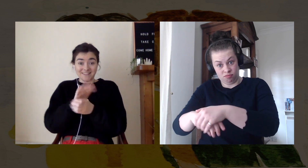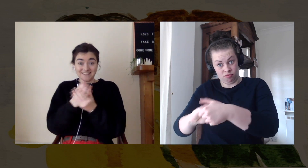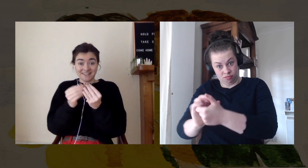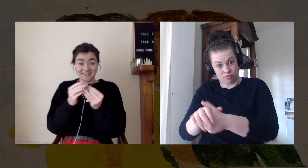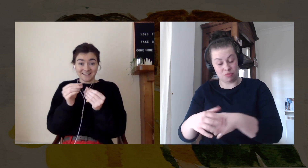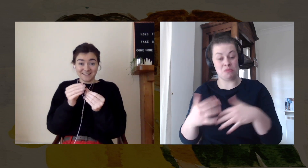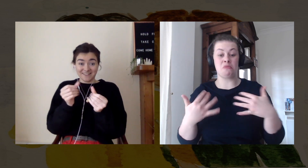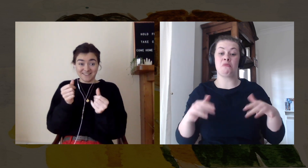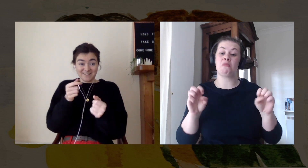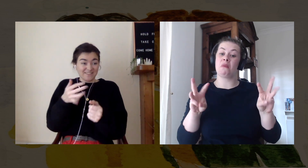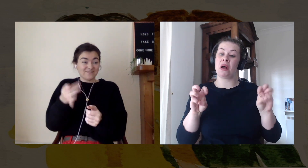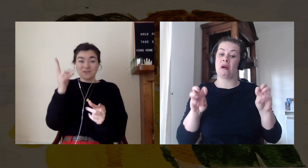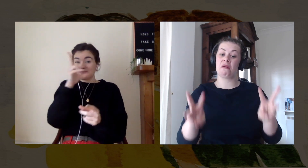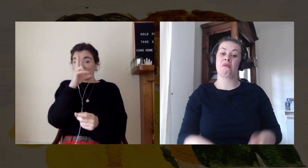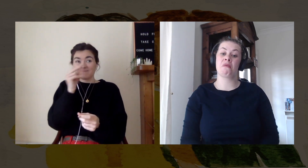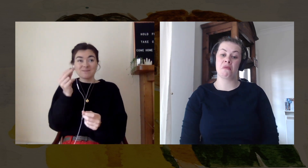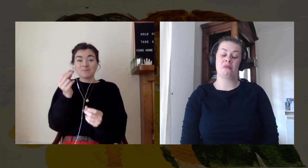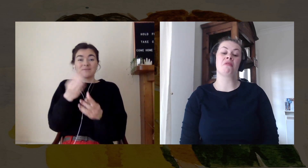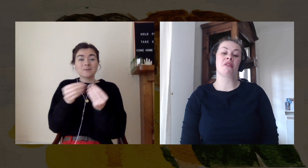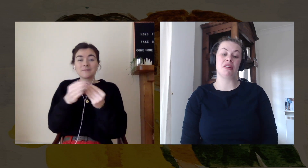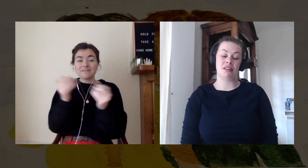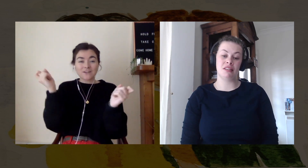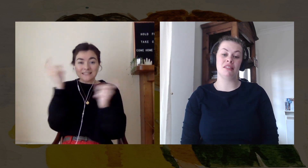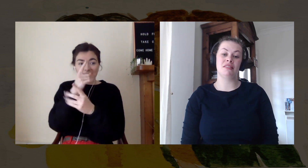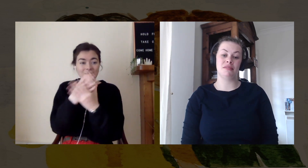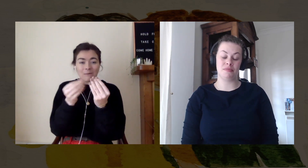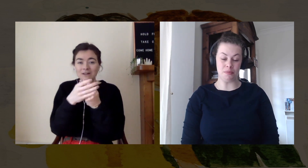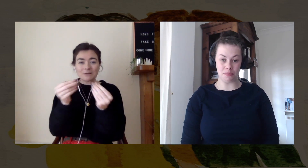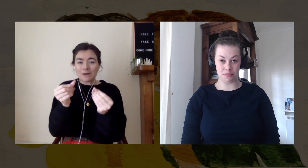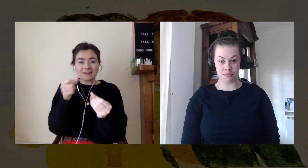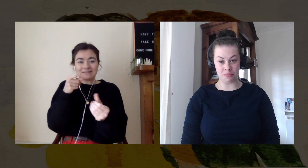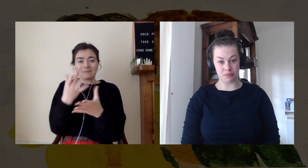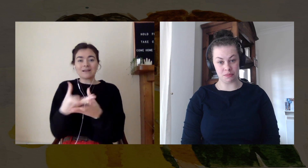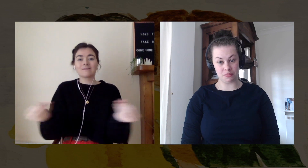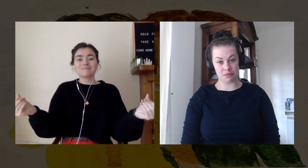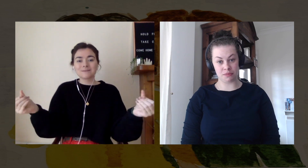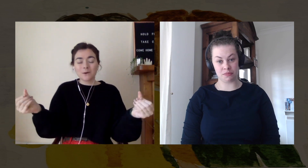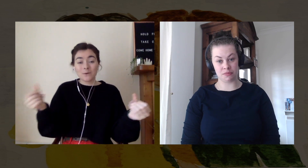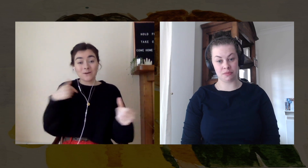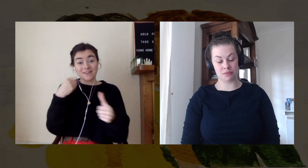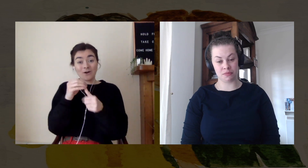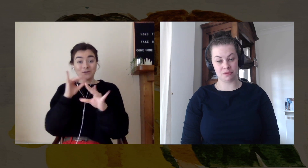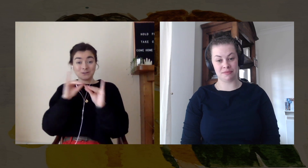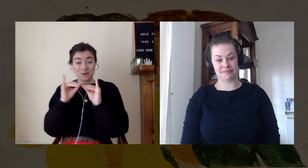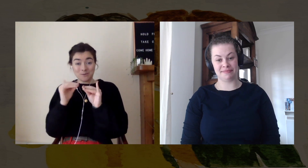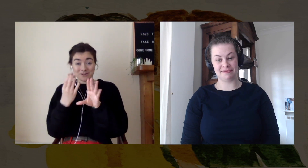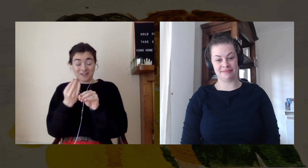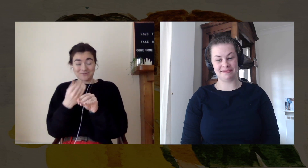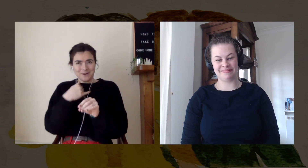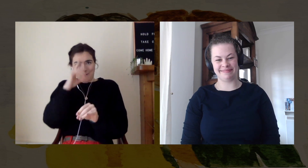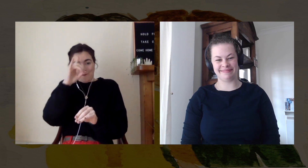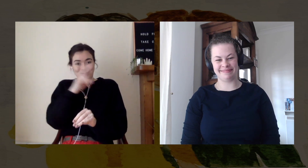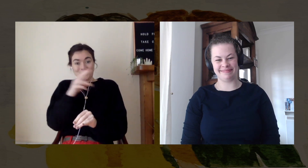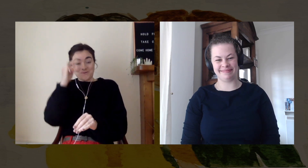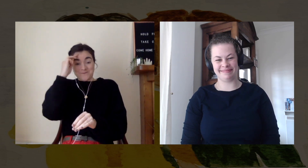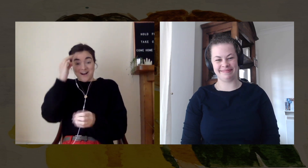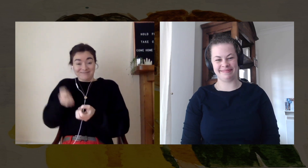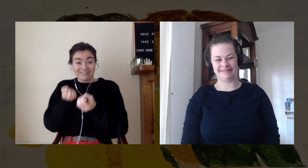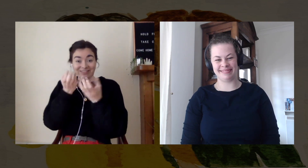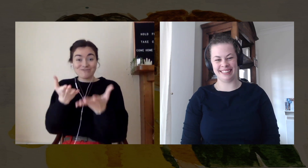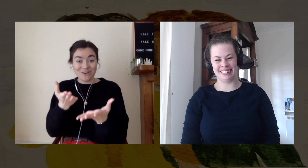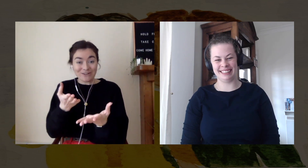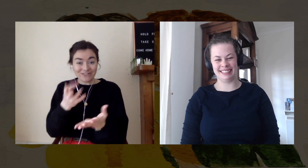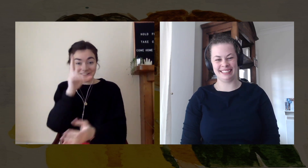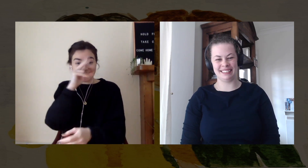giving their examples on the podcast, was, I think they said they let themselves think about it until on